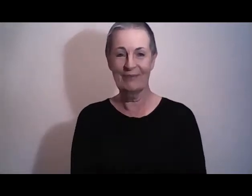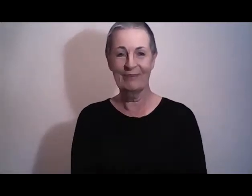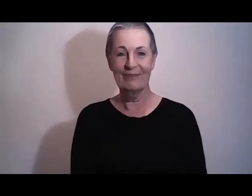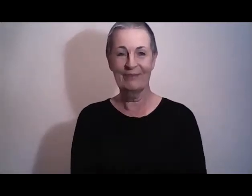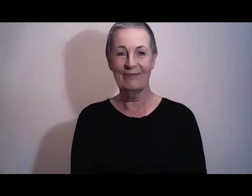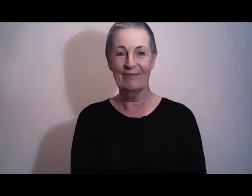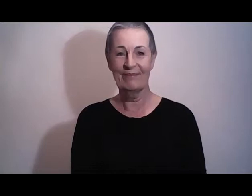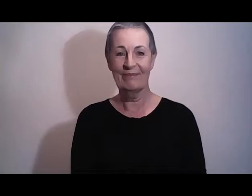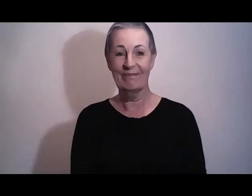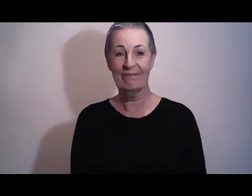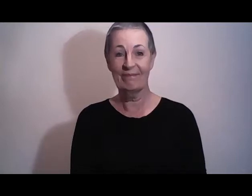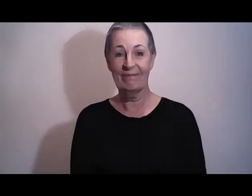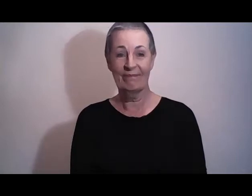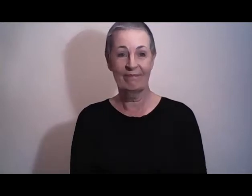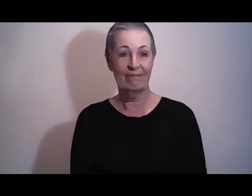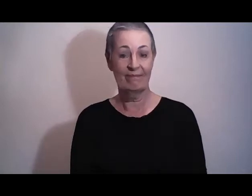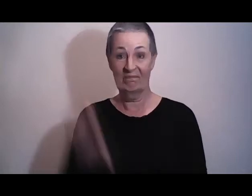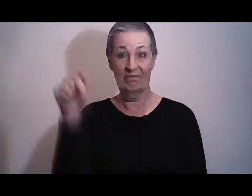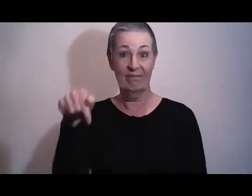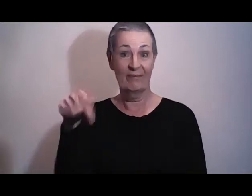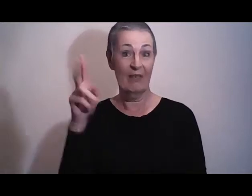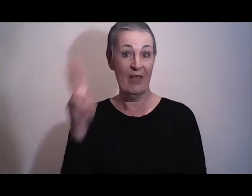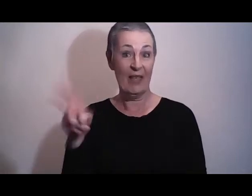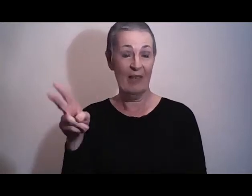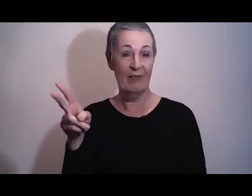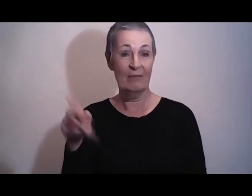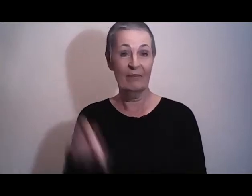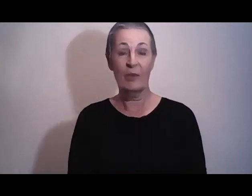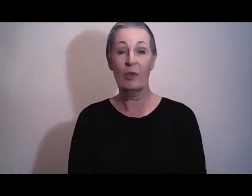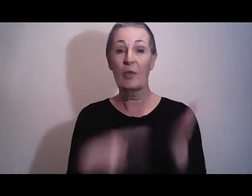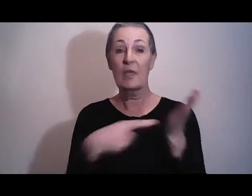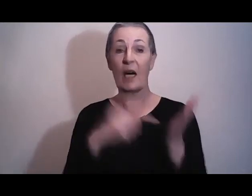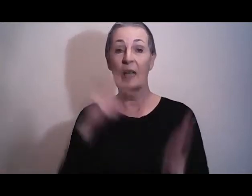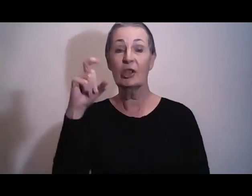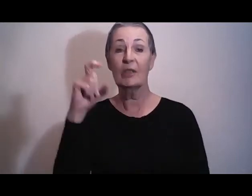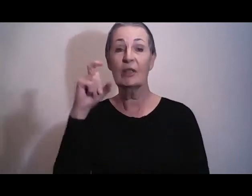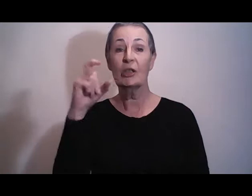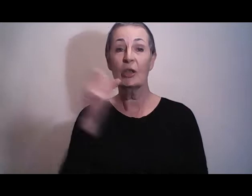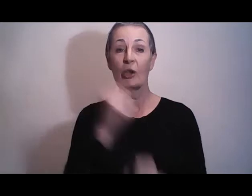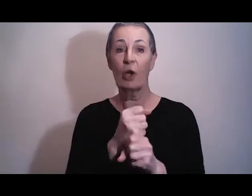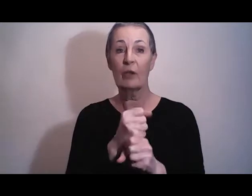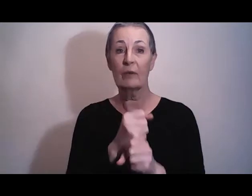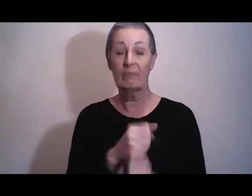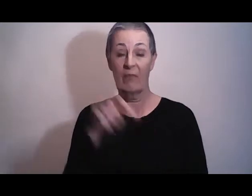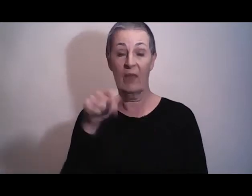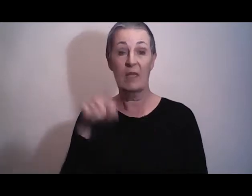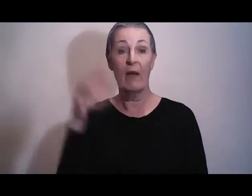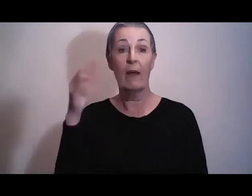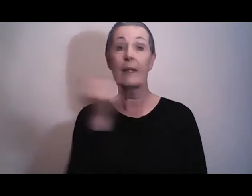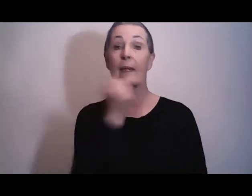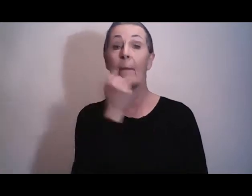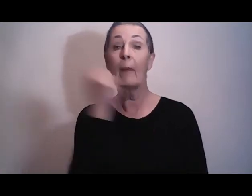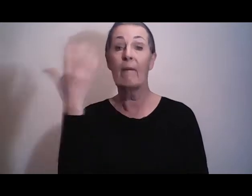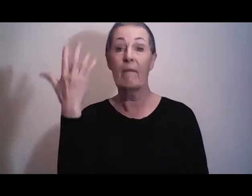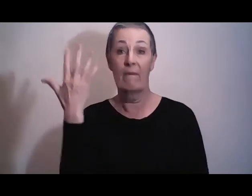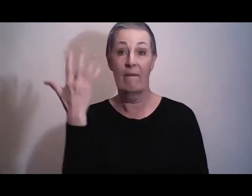And here we are again now. We're going to be doing our Tai Chi Qigong. And this is the fifth part